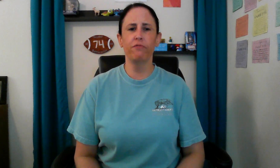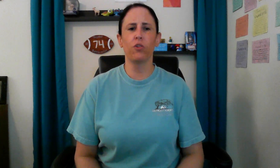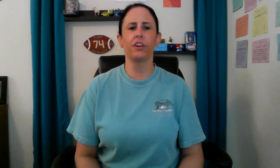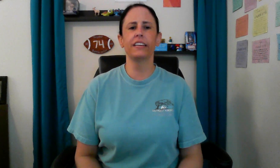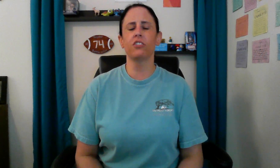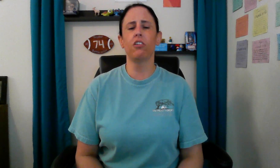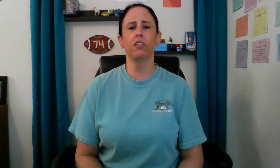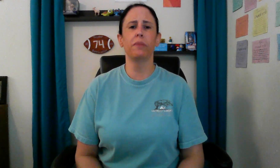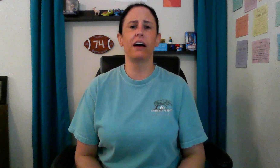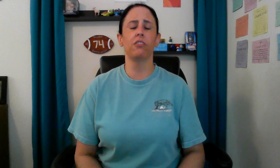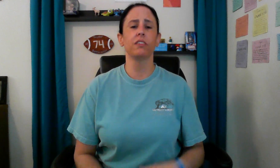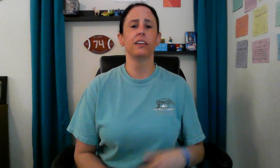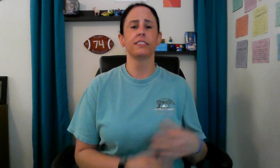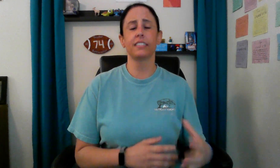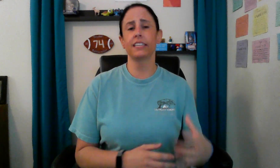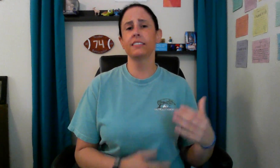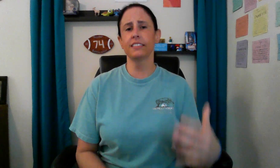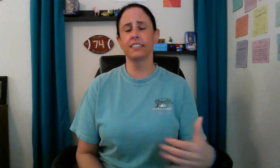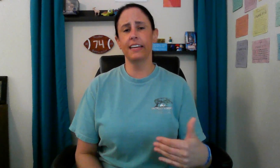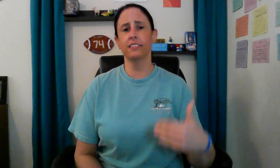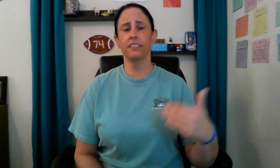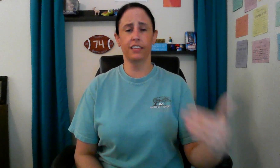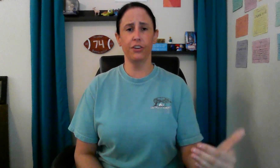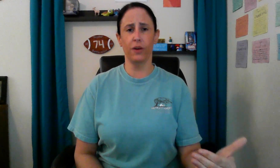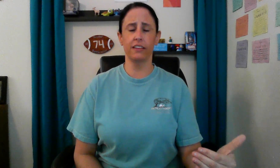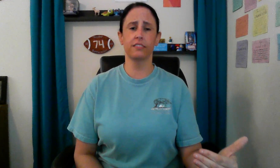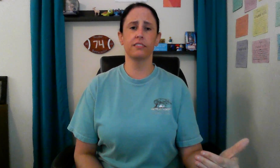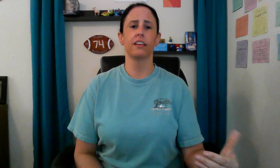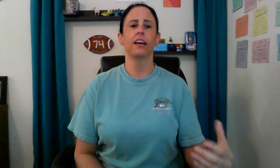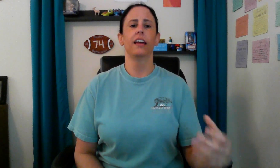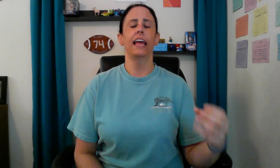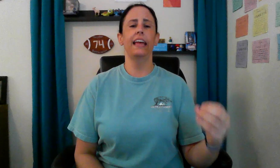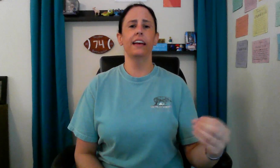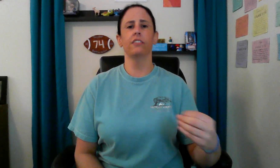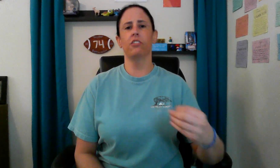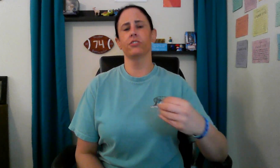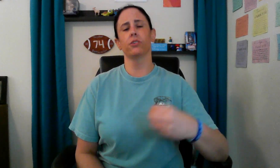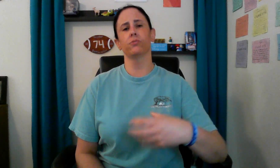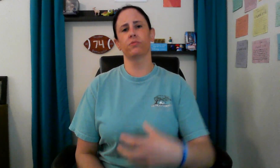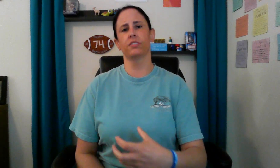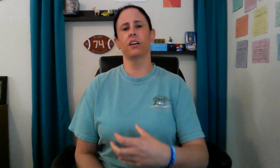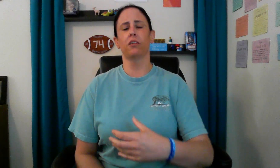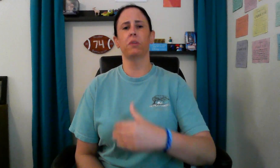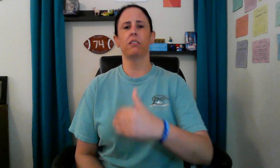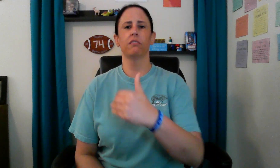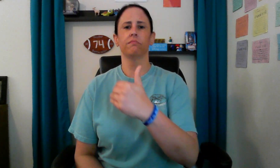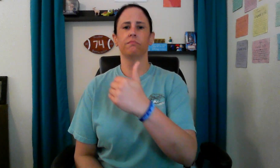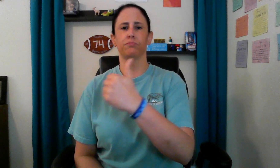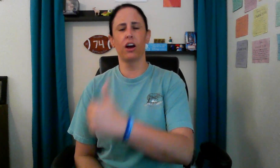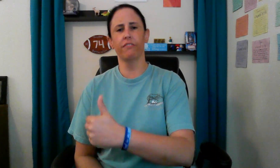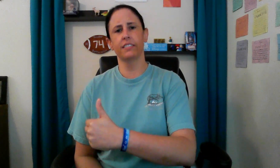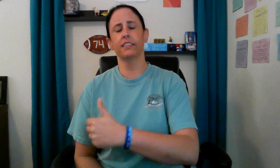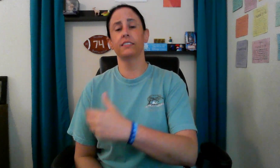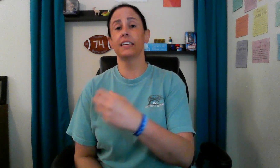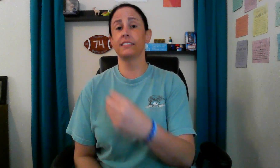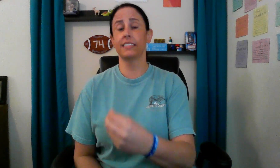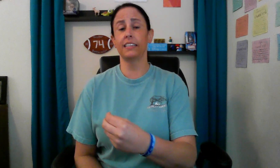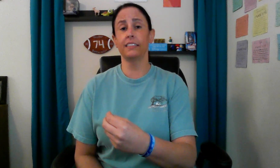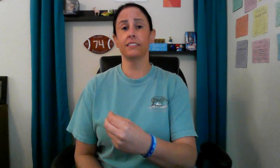4.4 is all about cities and states in the US and also some provinces and cities